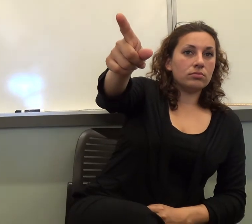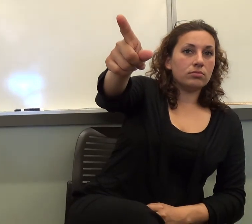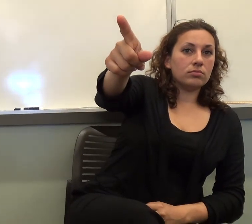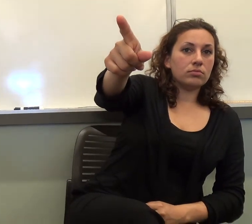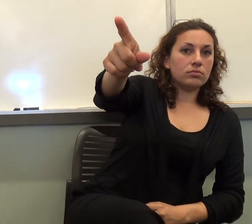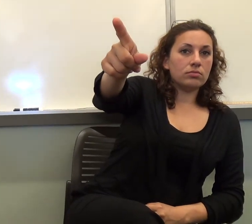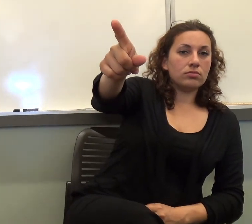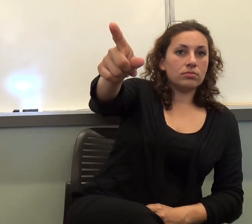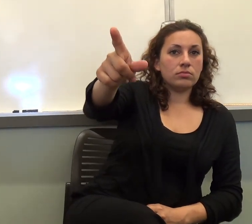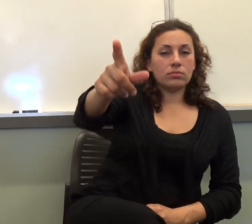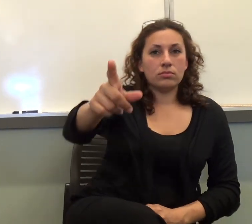Sorry.